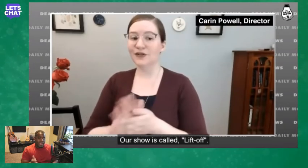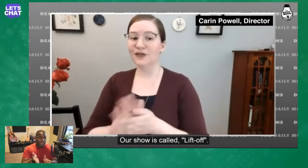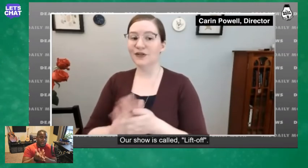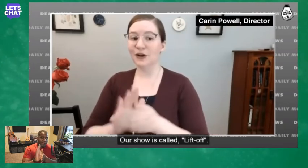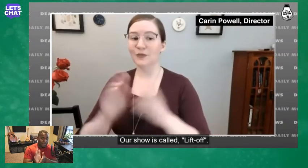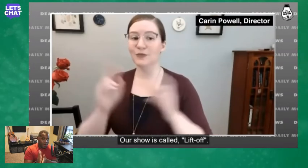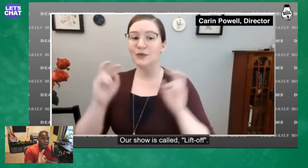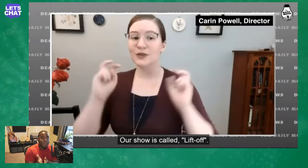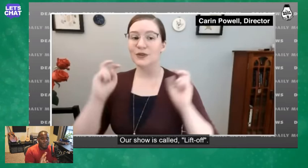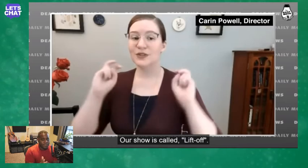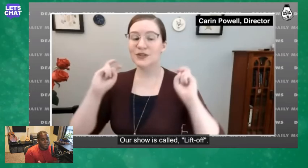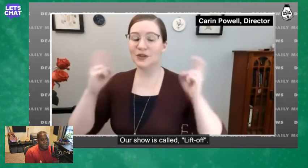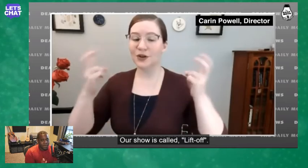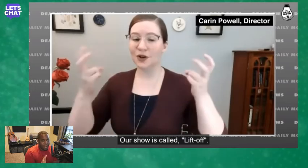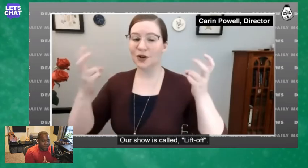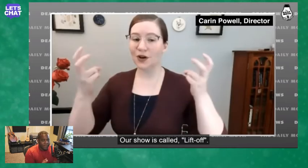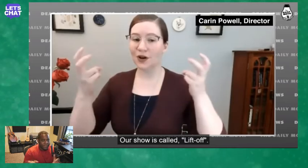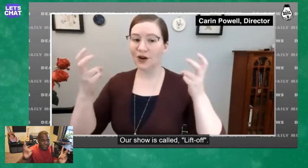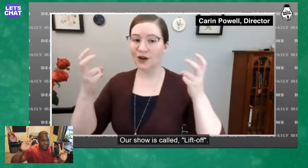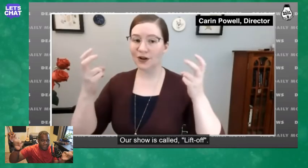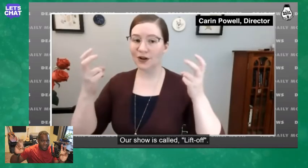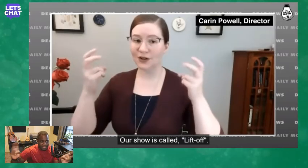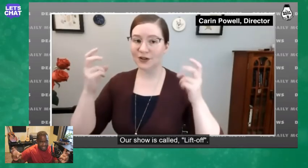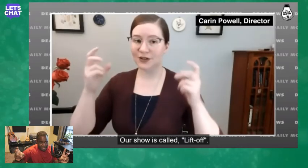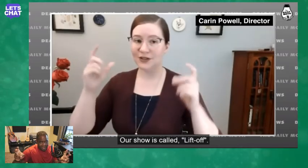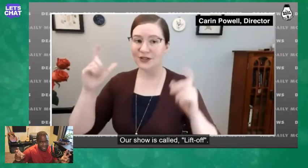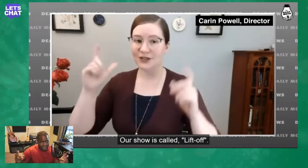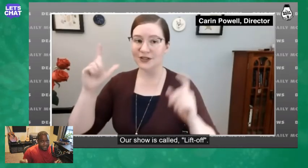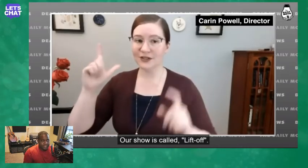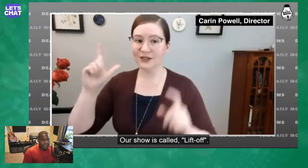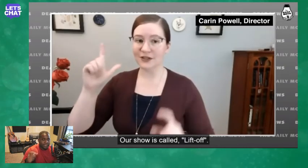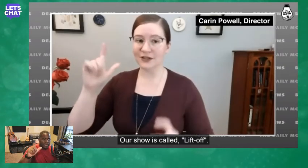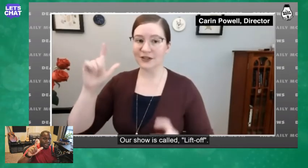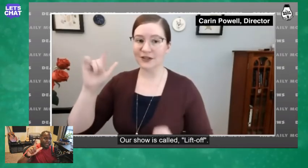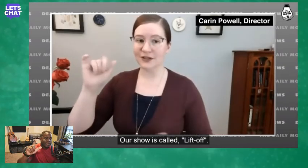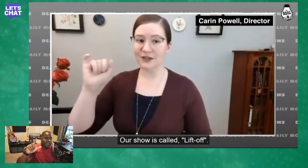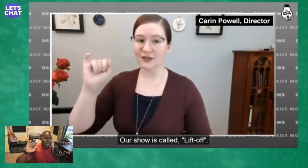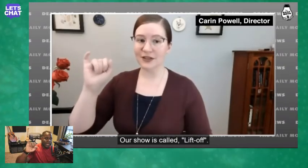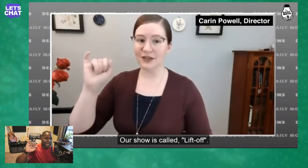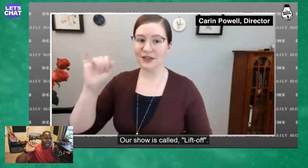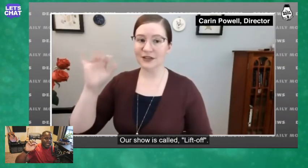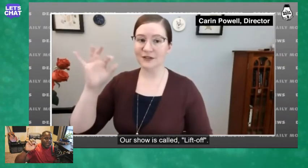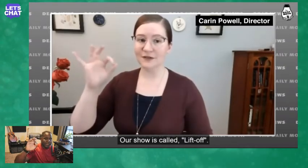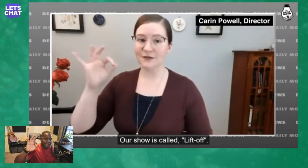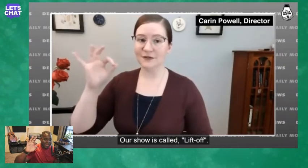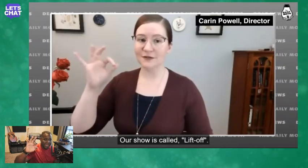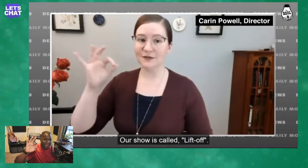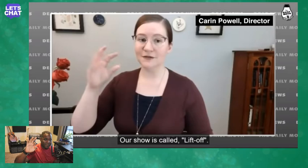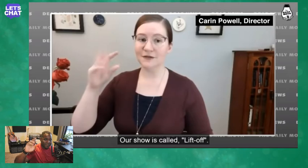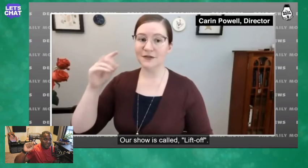We. Our film. I'm sorry. Our film's titled